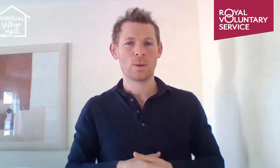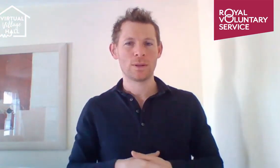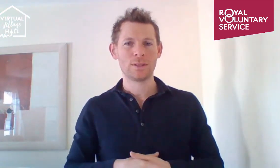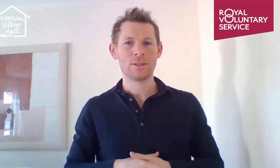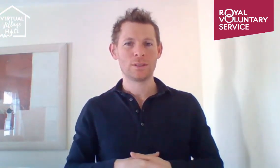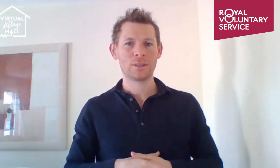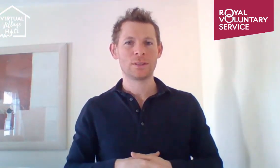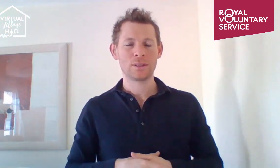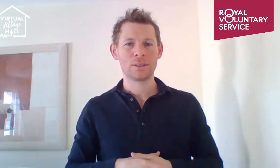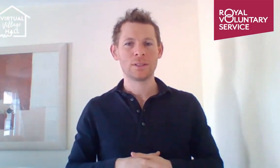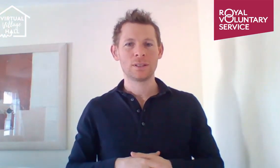And we'll do one more.